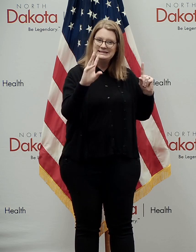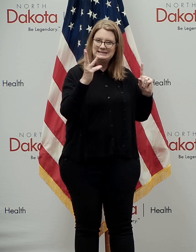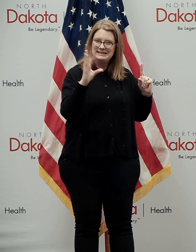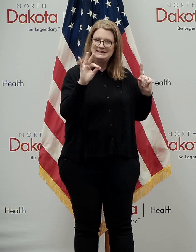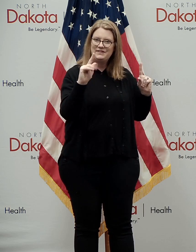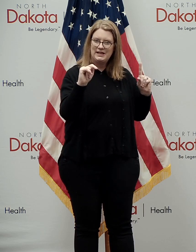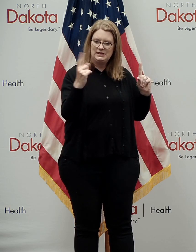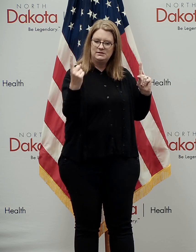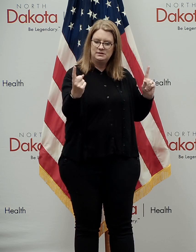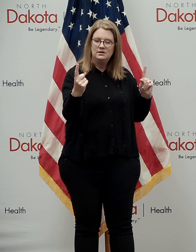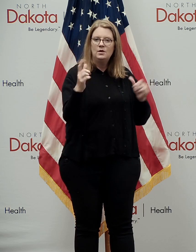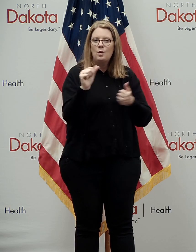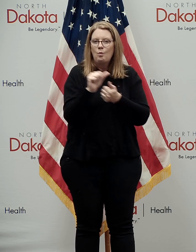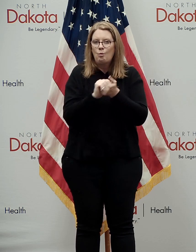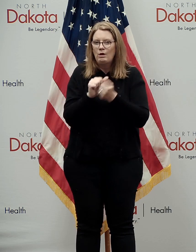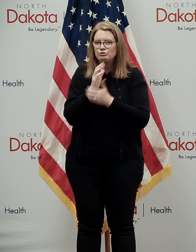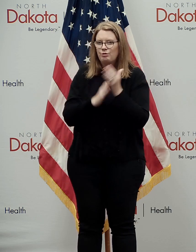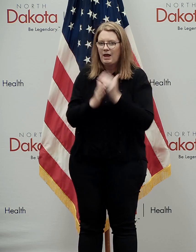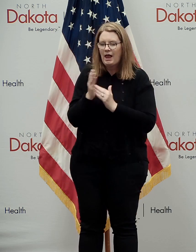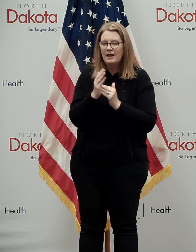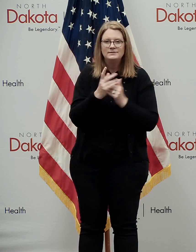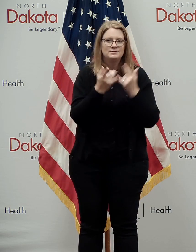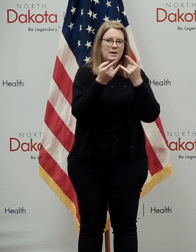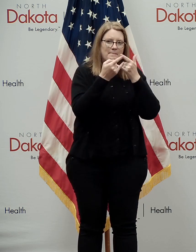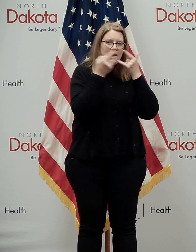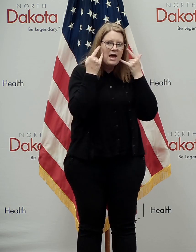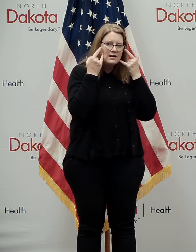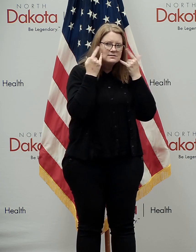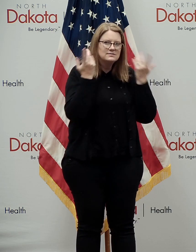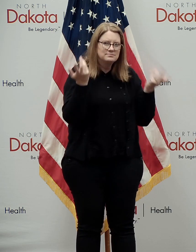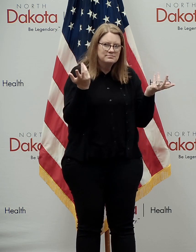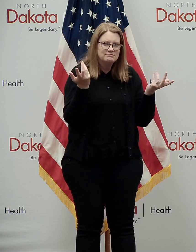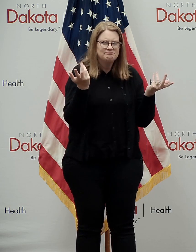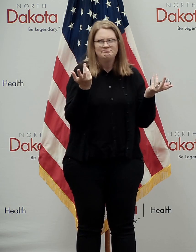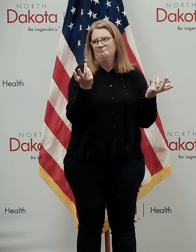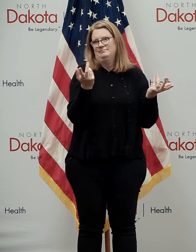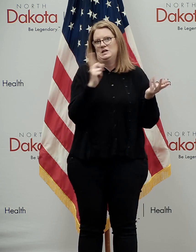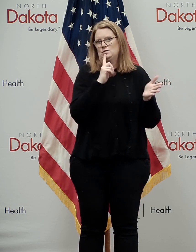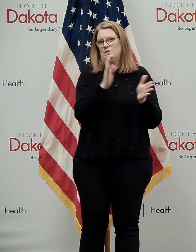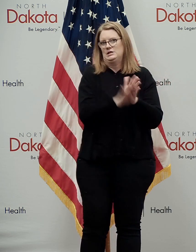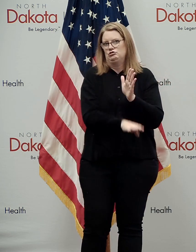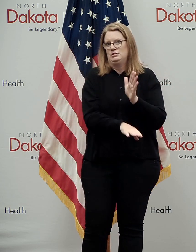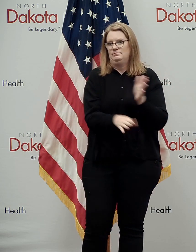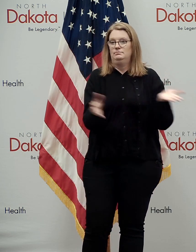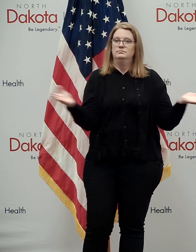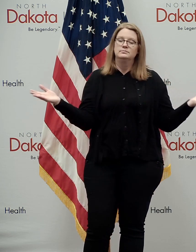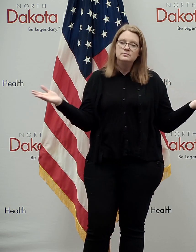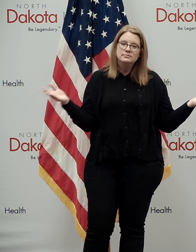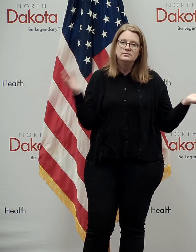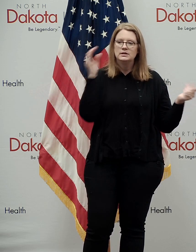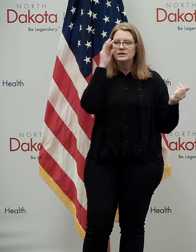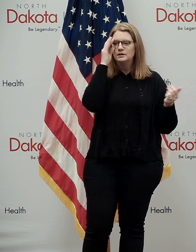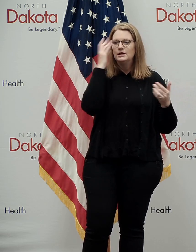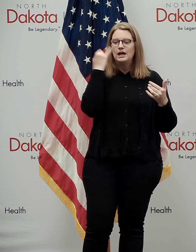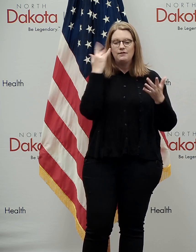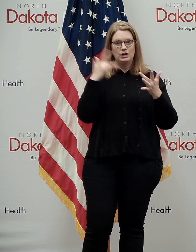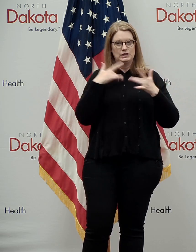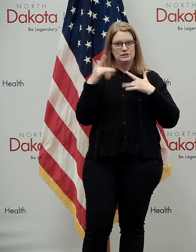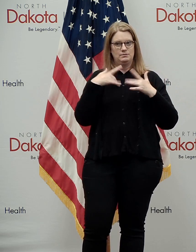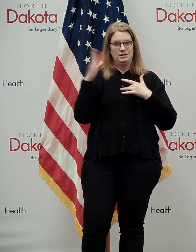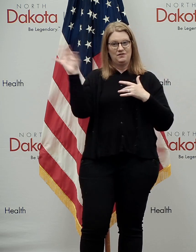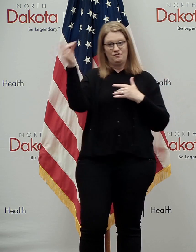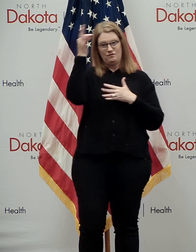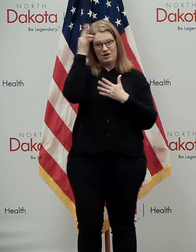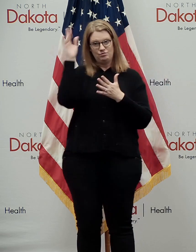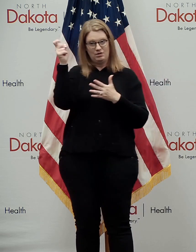hands, wear a mask. It's pretty simple, and it's super cost-effective and cheap. So if you're worried about how much the federal government's